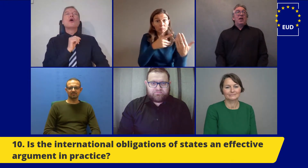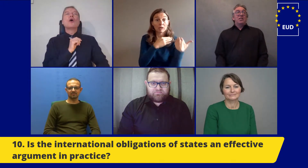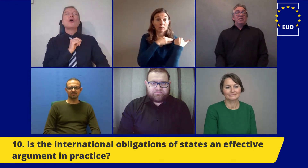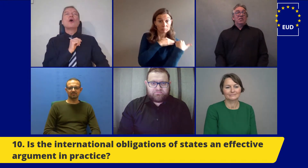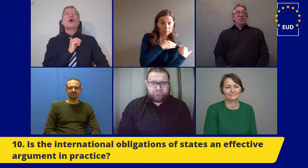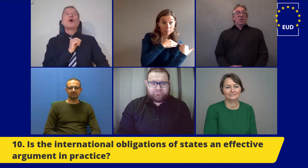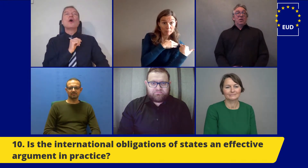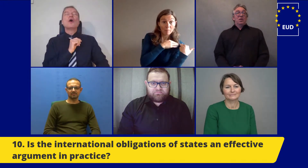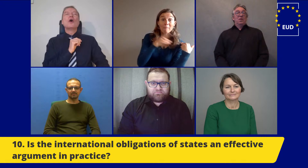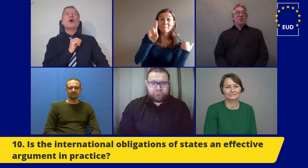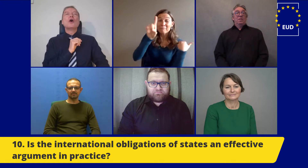practice?